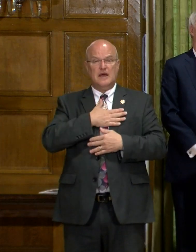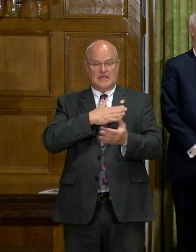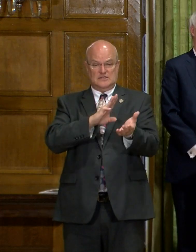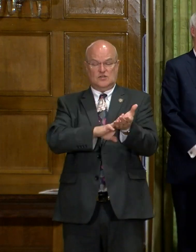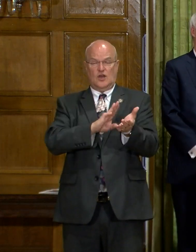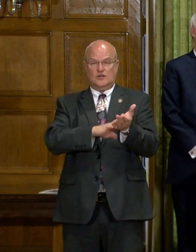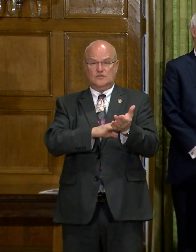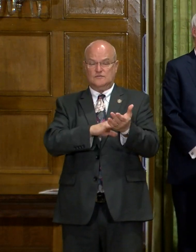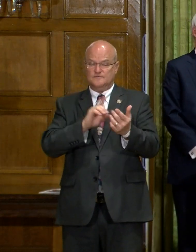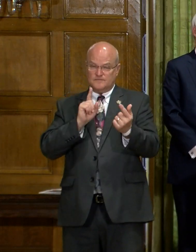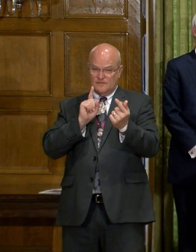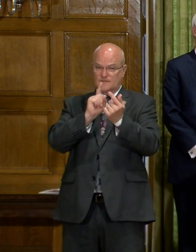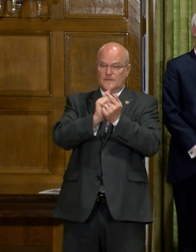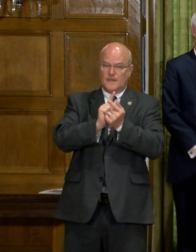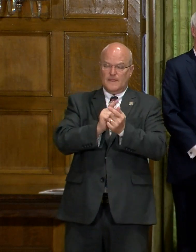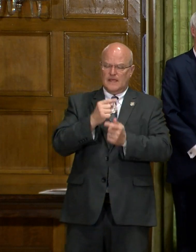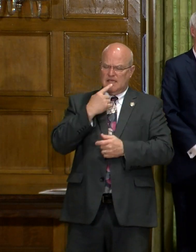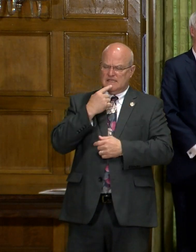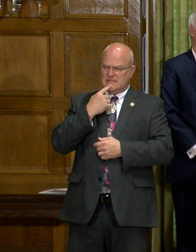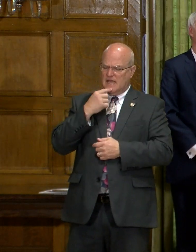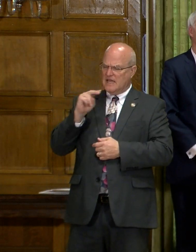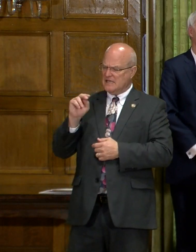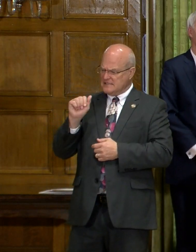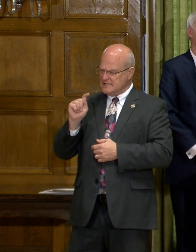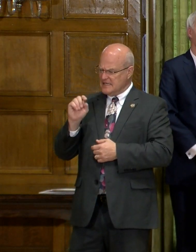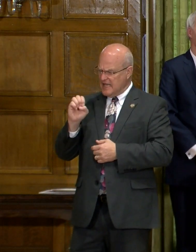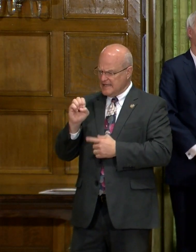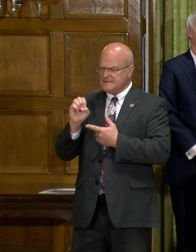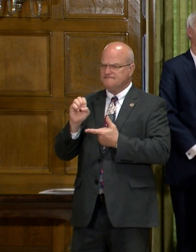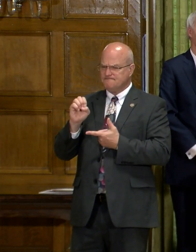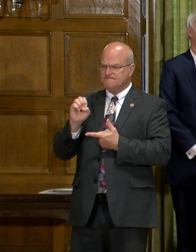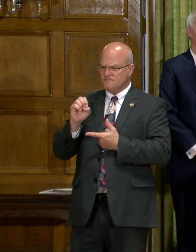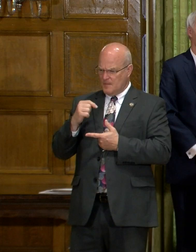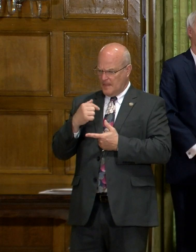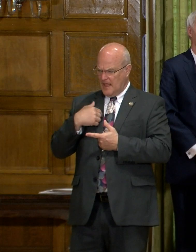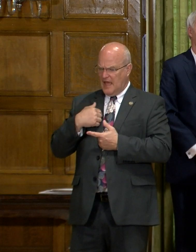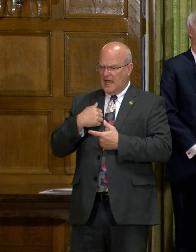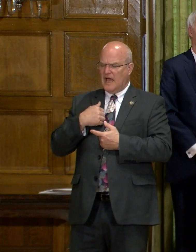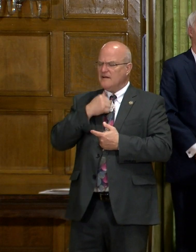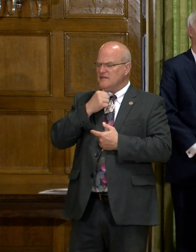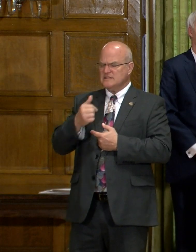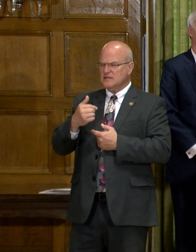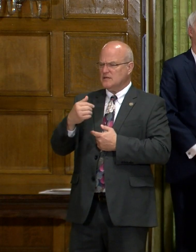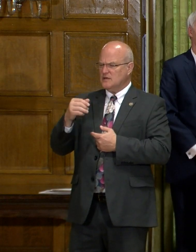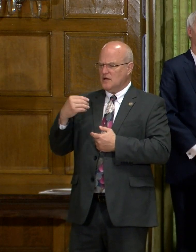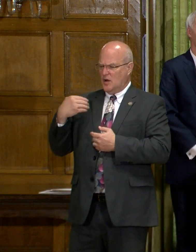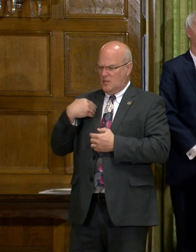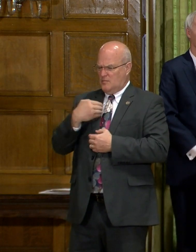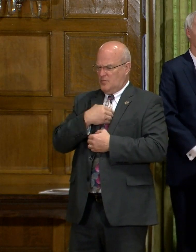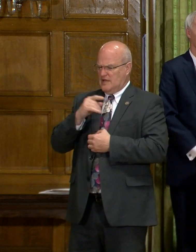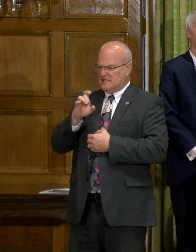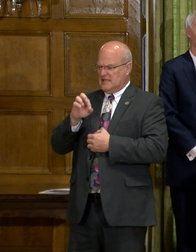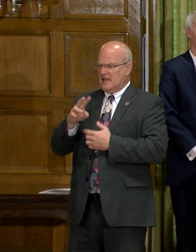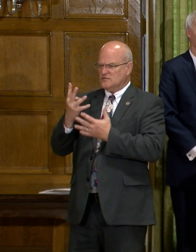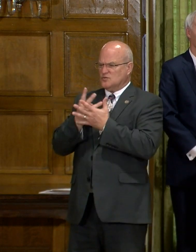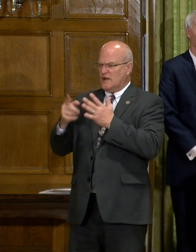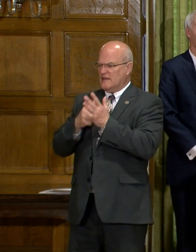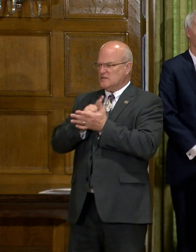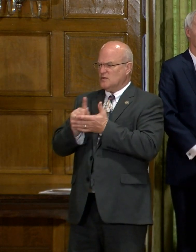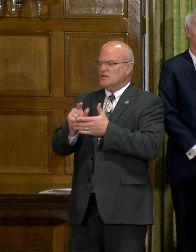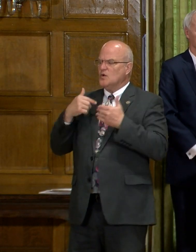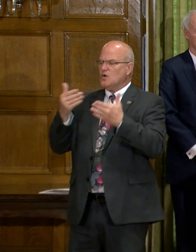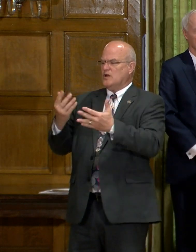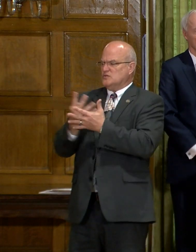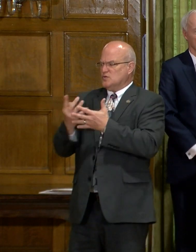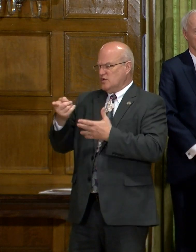care doctor and he were to say to me, Nate, I haven't done a lot of breast cancer screening this week, so we're going to go